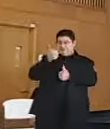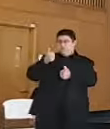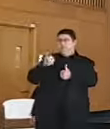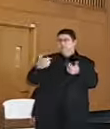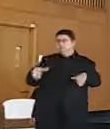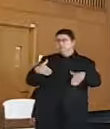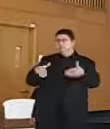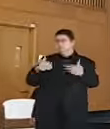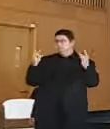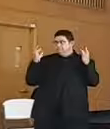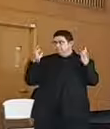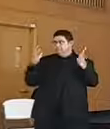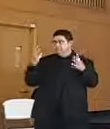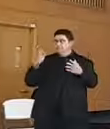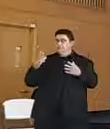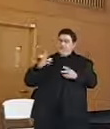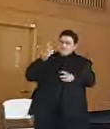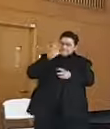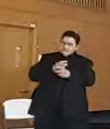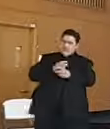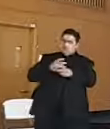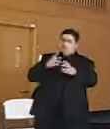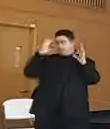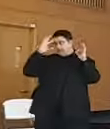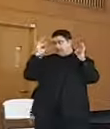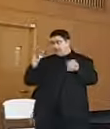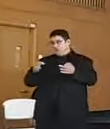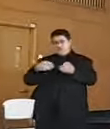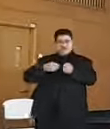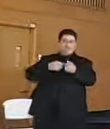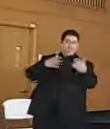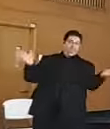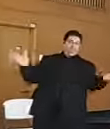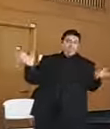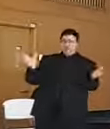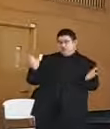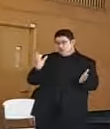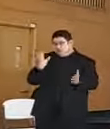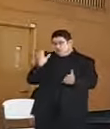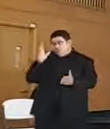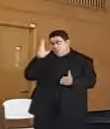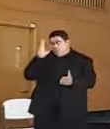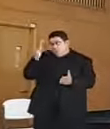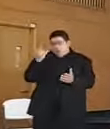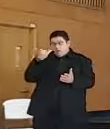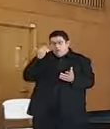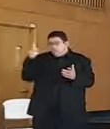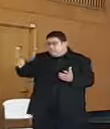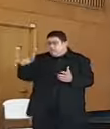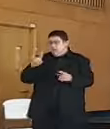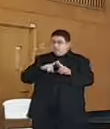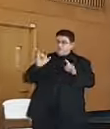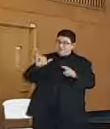the cartilage decision, and it will be made when necessary to be made, but that's why there are statutes in place that ought to give